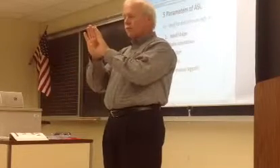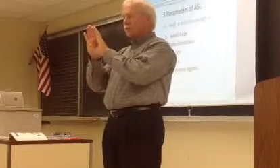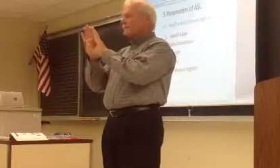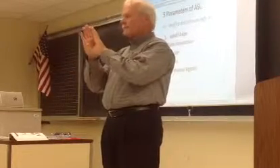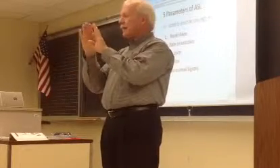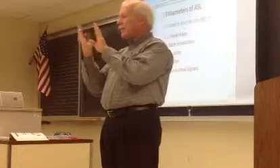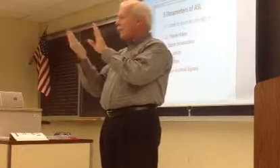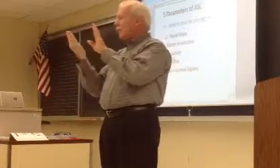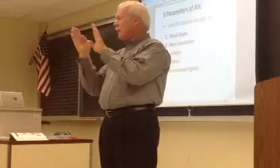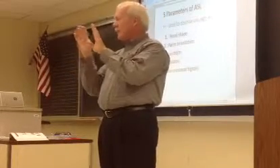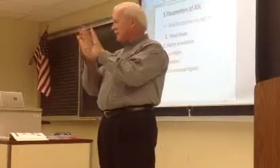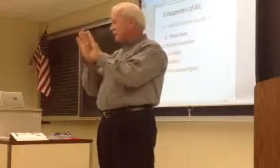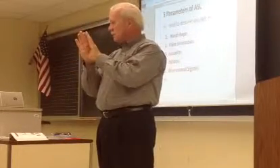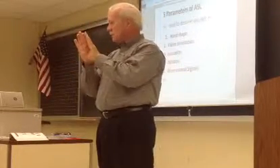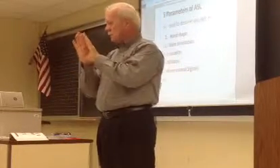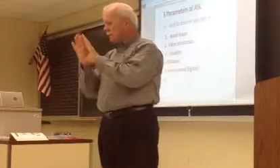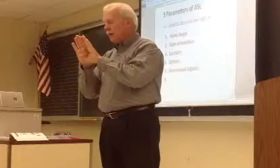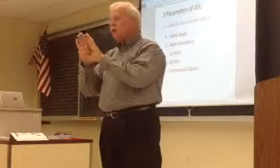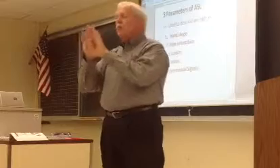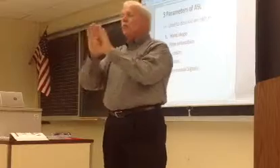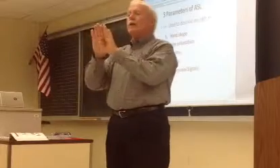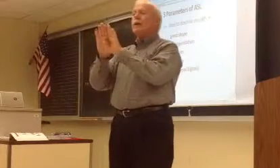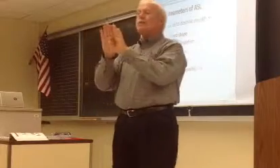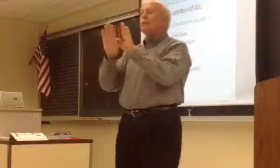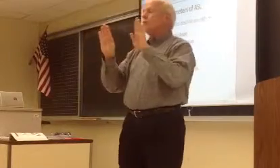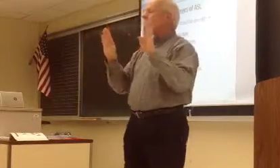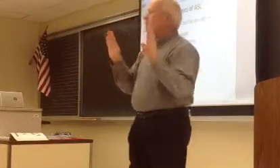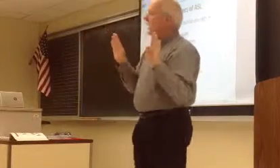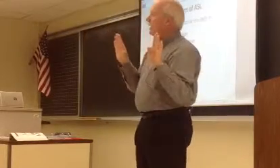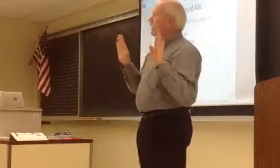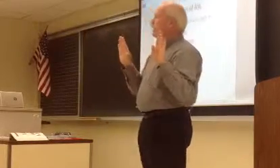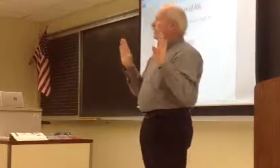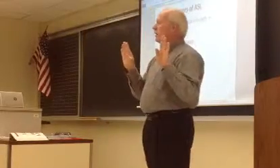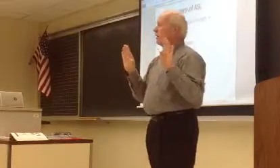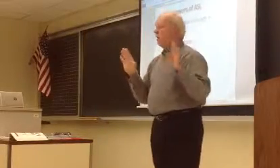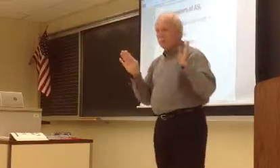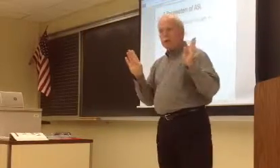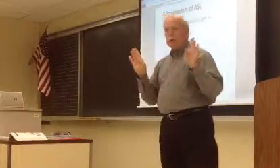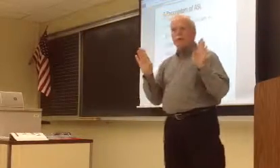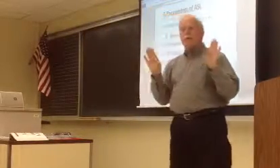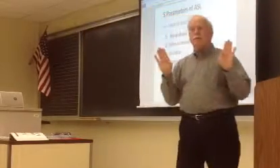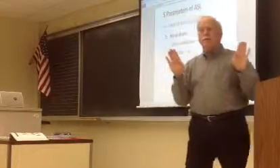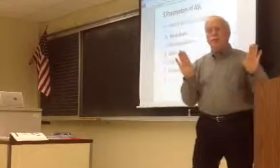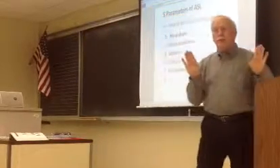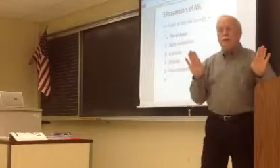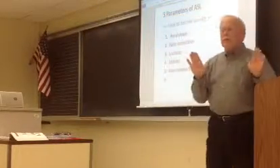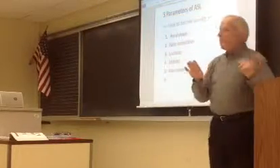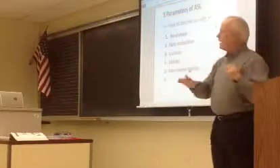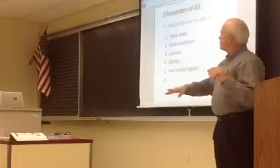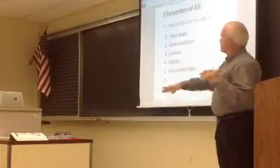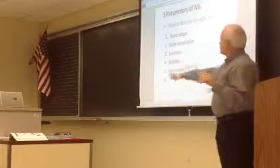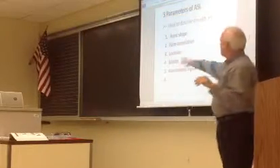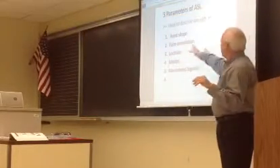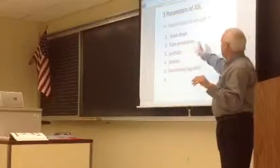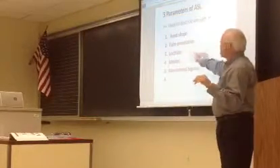we had the sign a door yet? Yes. Okay. What handshake would we call that? B. So a handshake is one way to